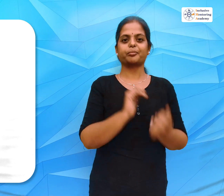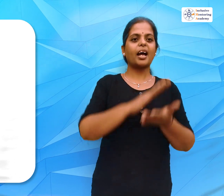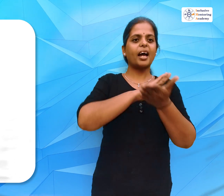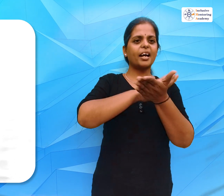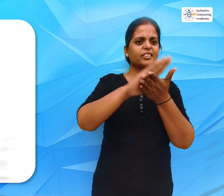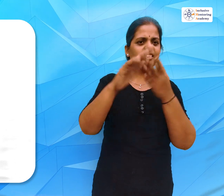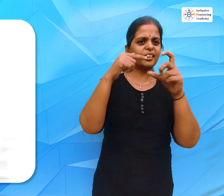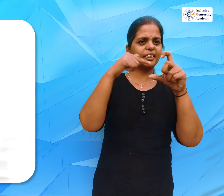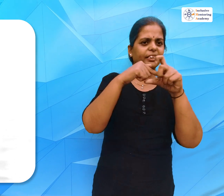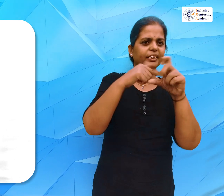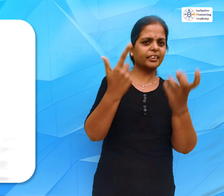He is.